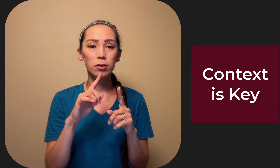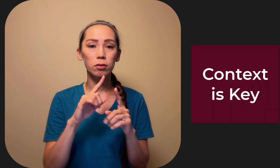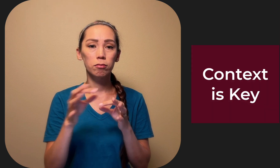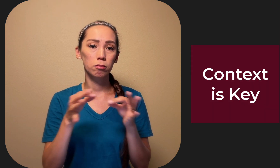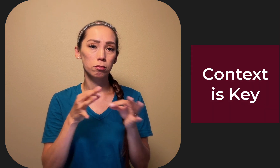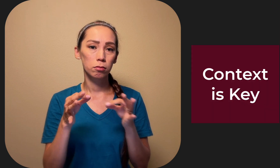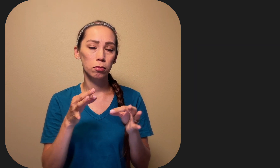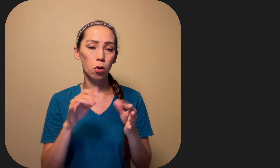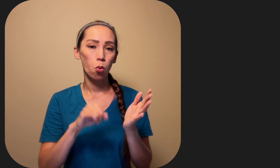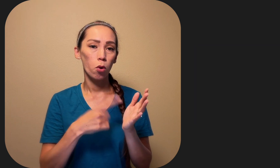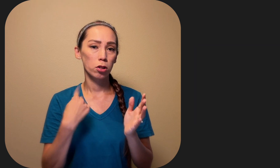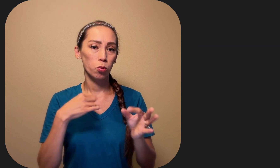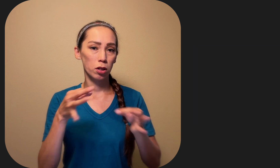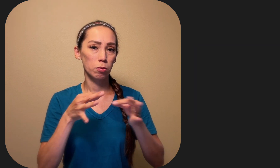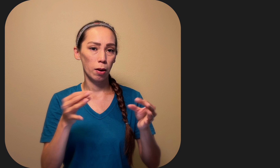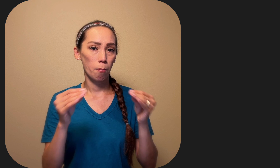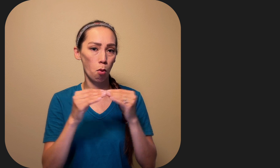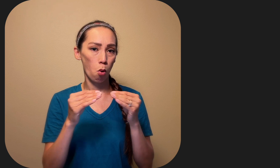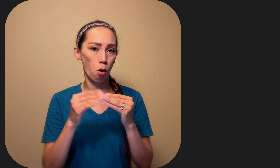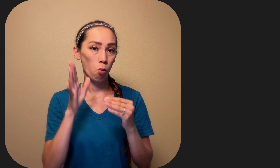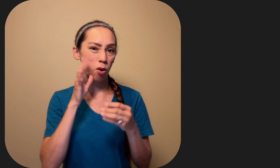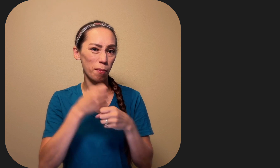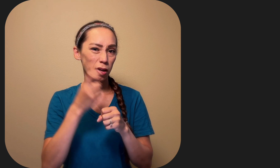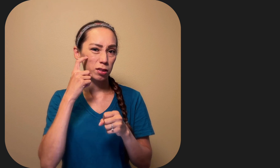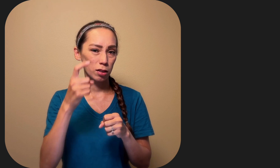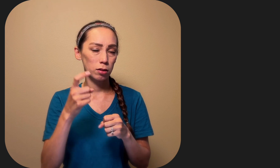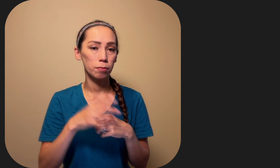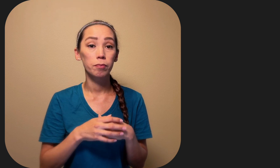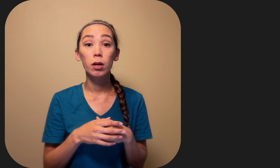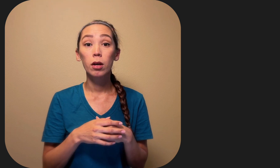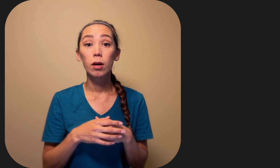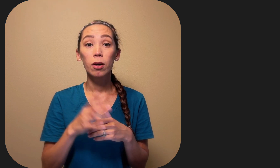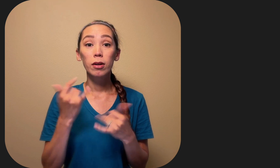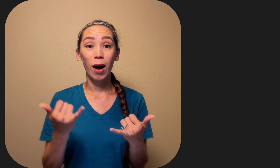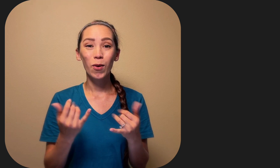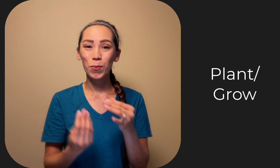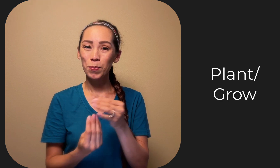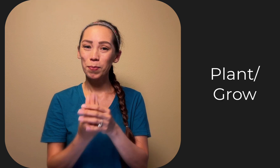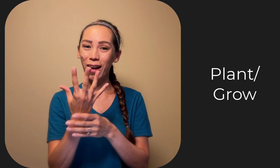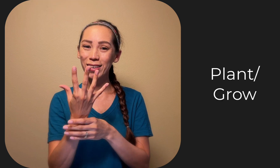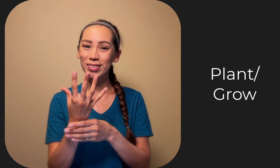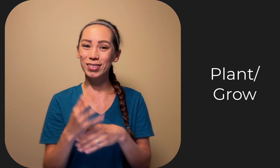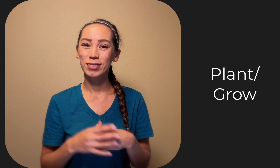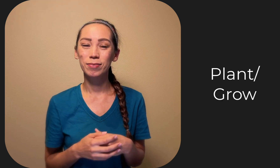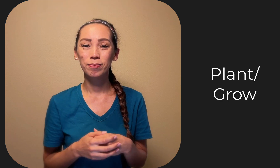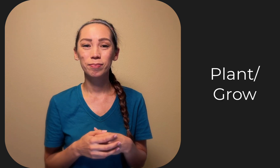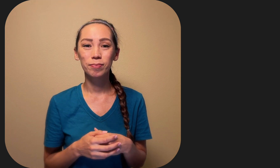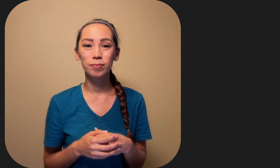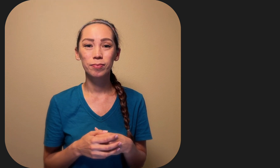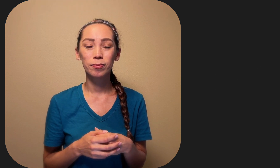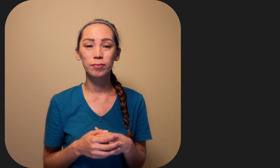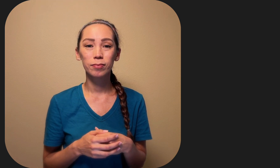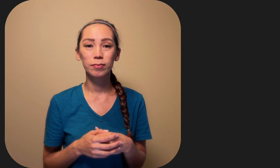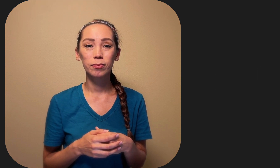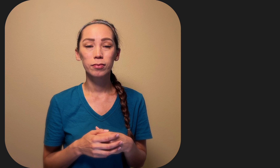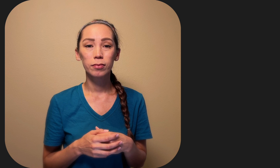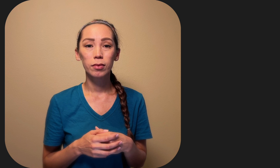and it'll make more sense as we start to use sentences. But for now, we'll just do plant like this.